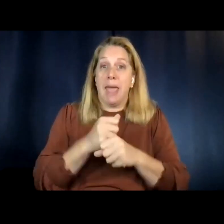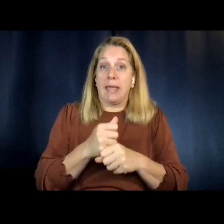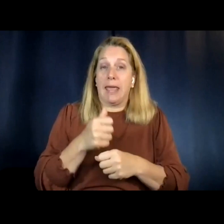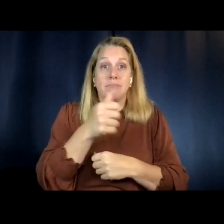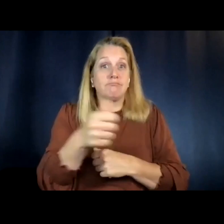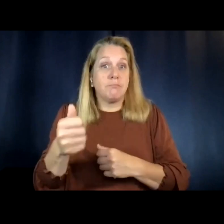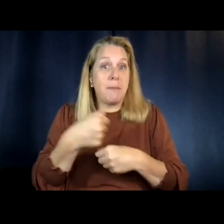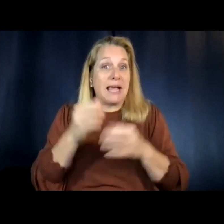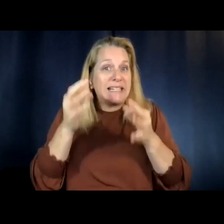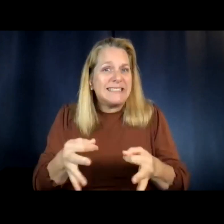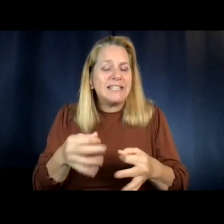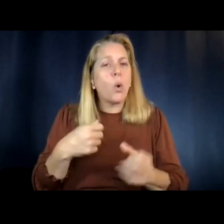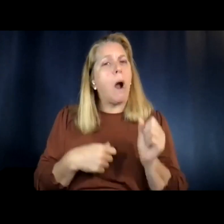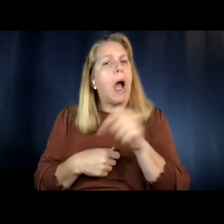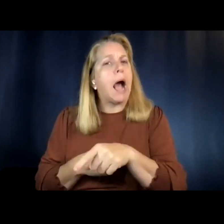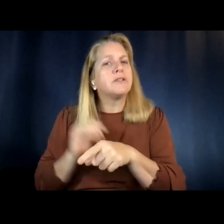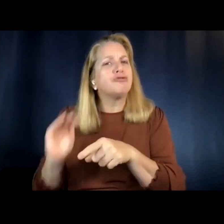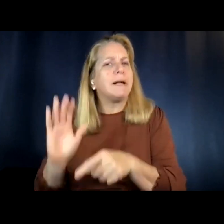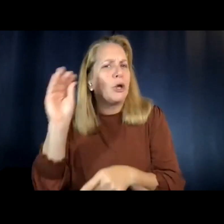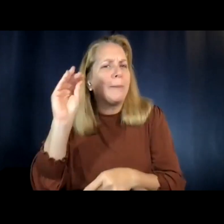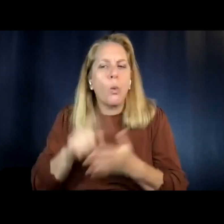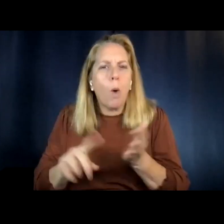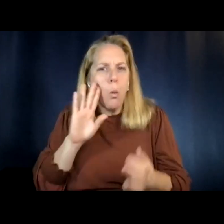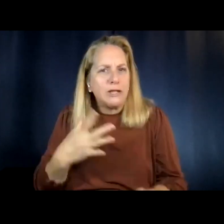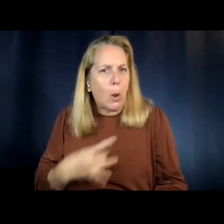asking your child what they would like to do. Just get involved and learn more.